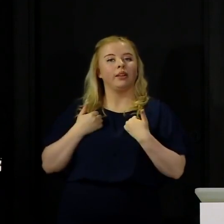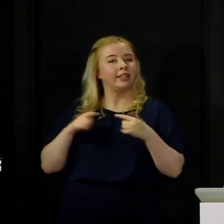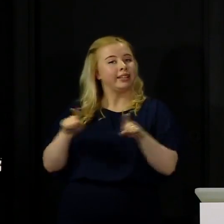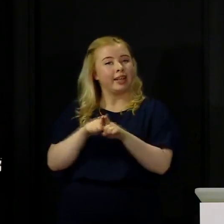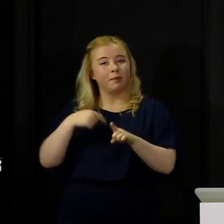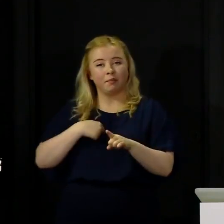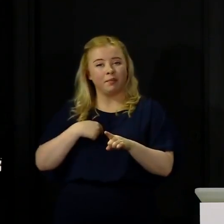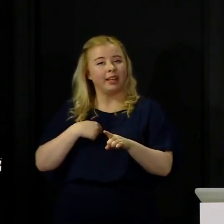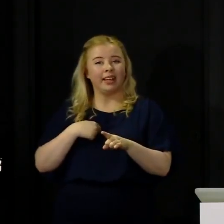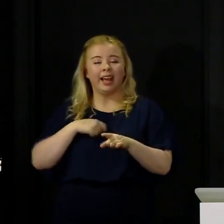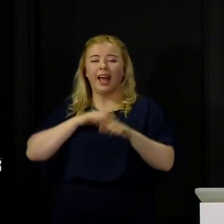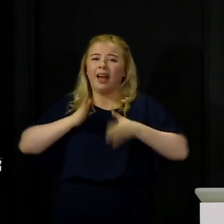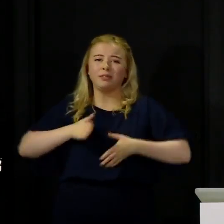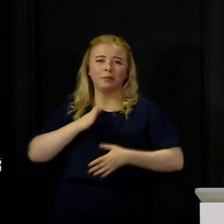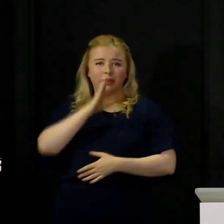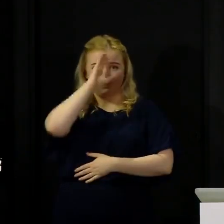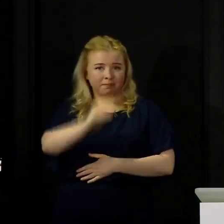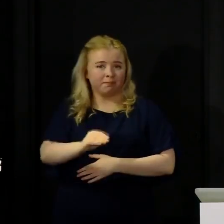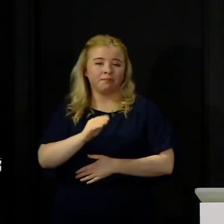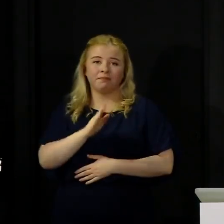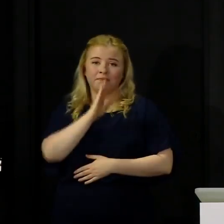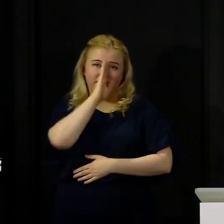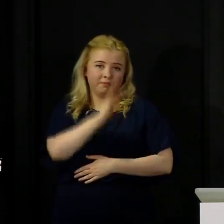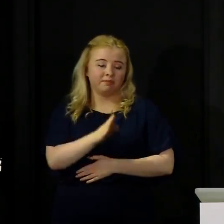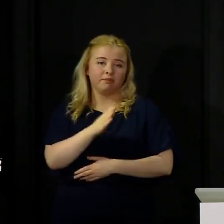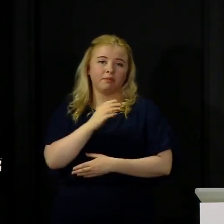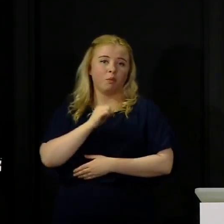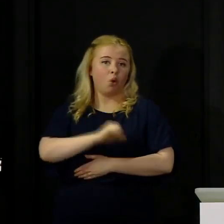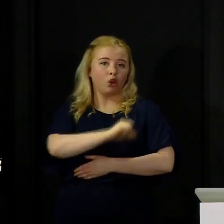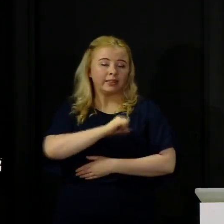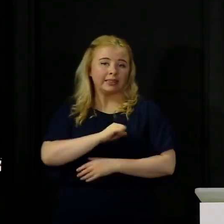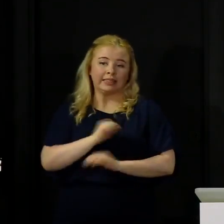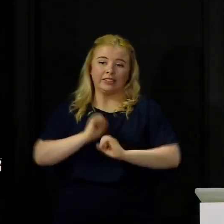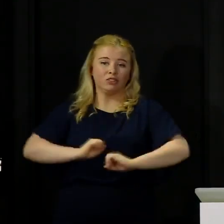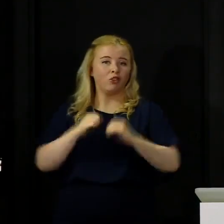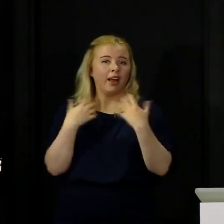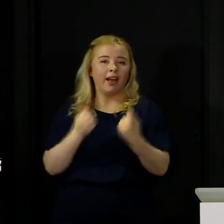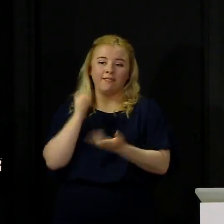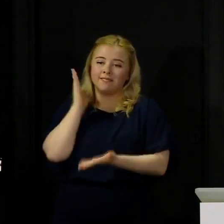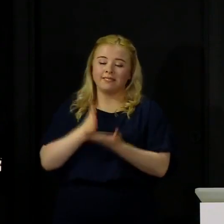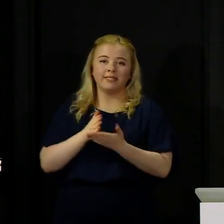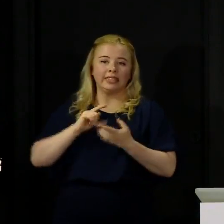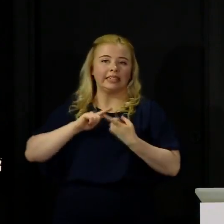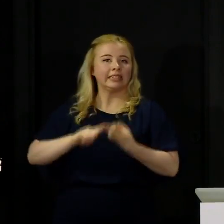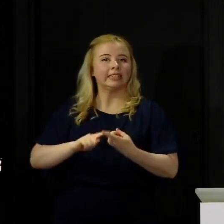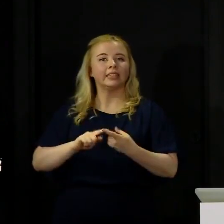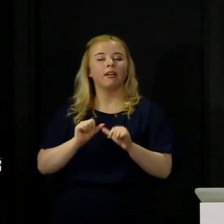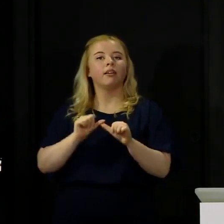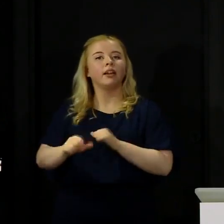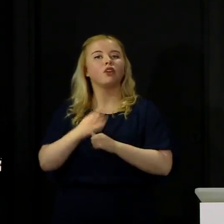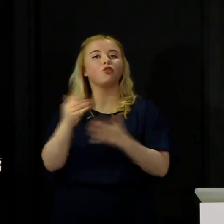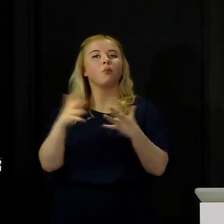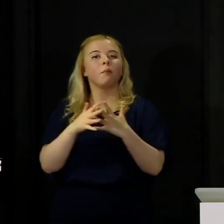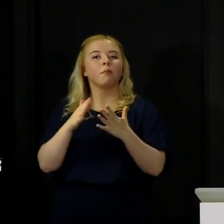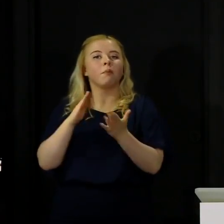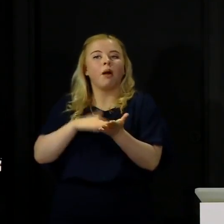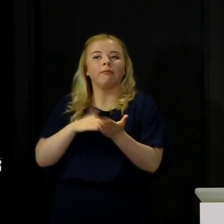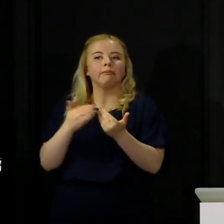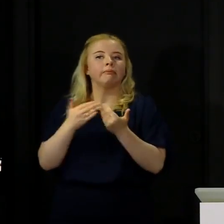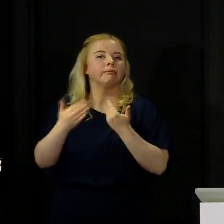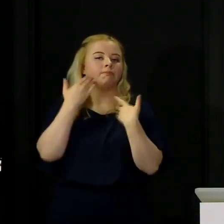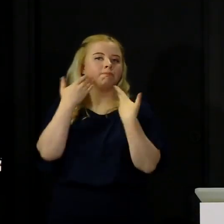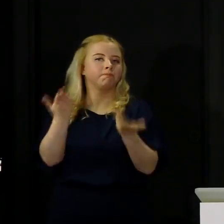is saying we have to be frank with people that we don't yet have complete certainty about what the next few months will look like. So we can't rule